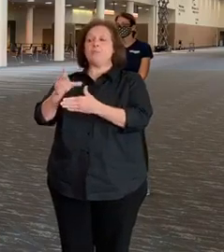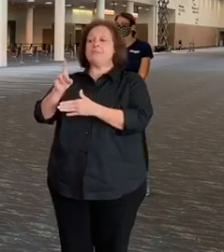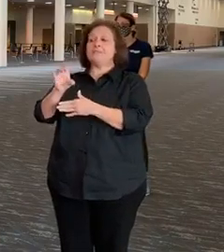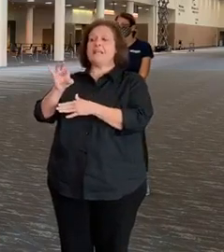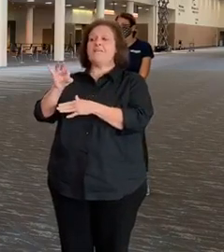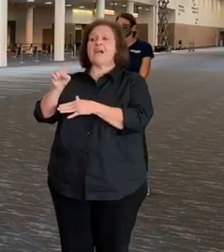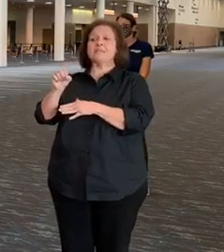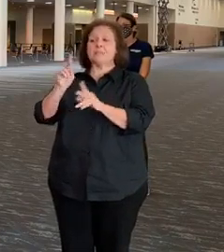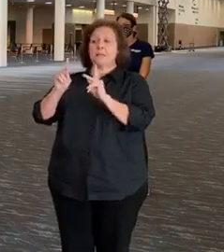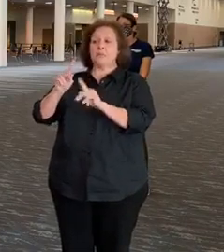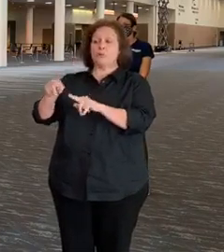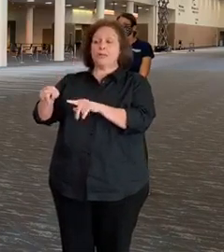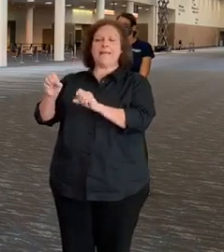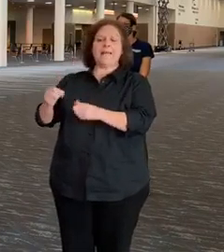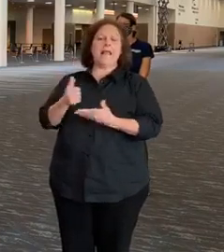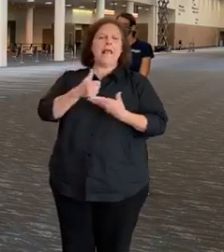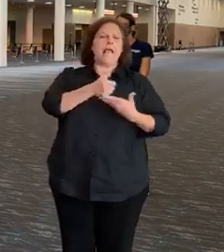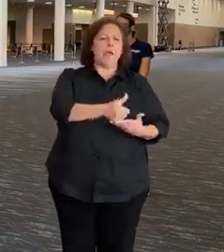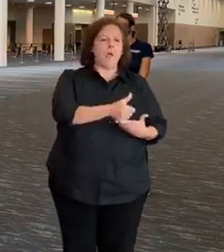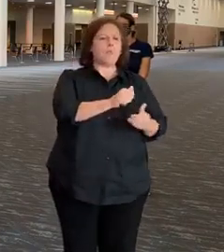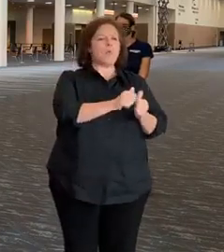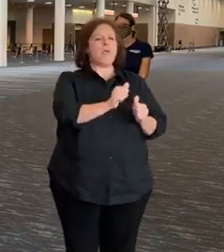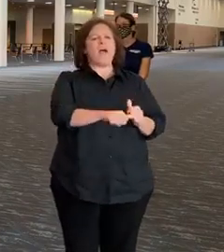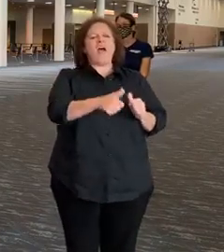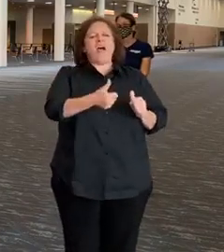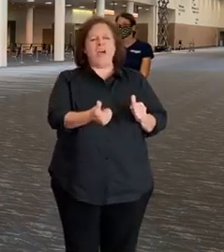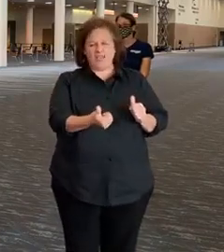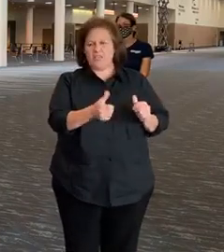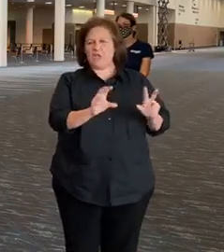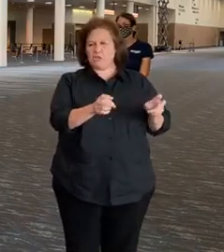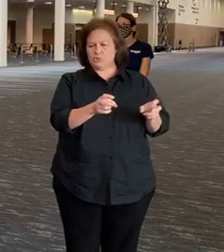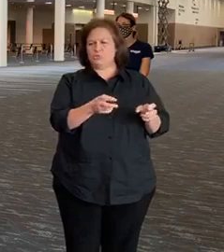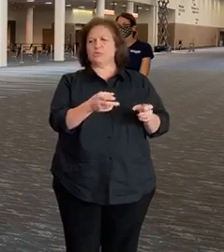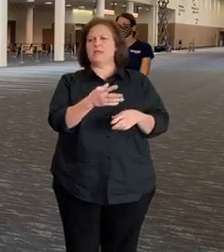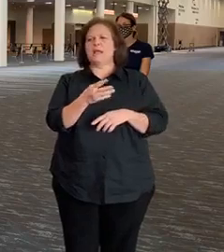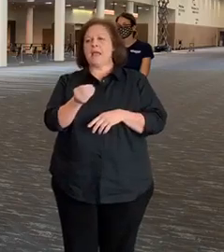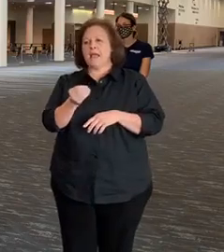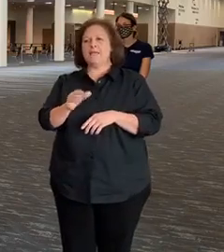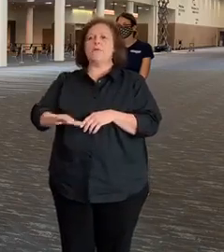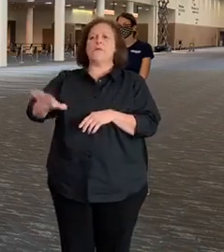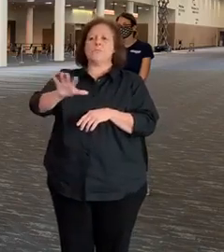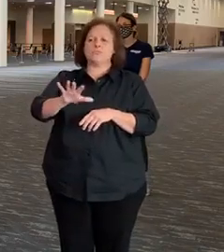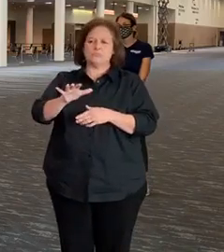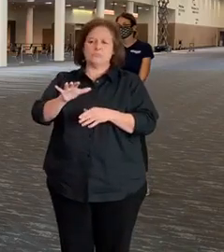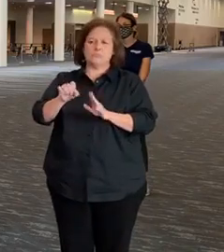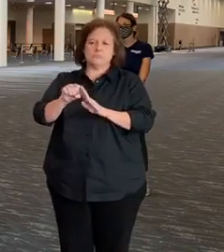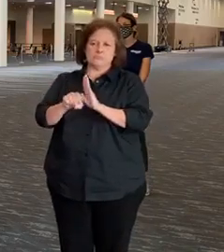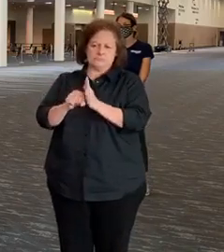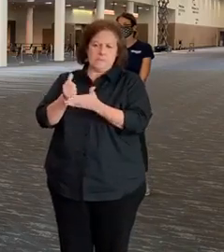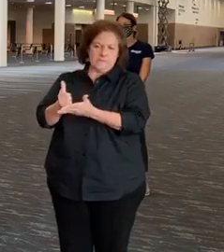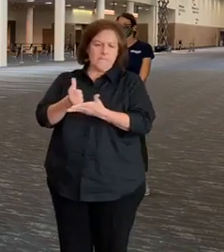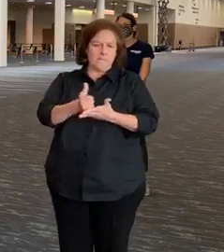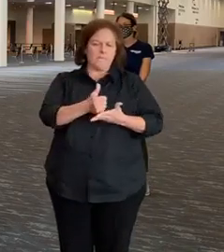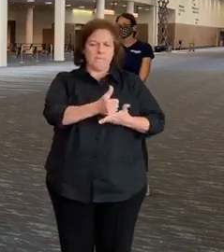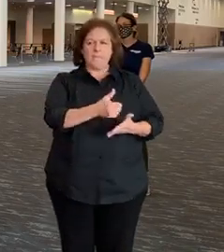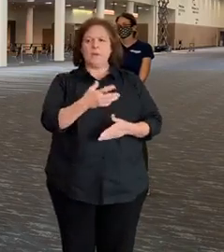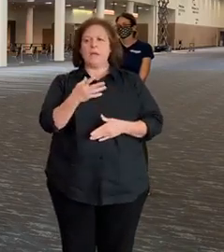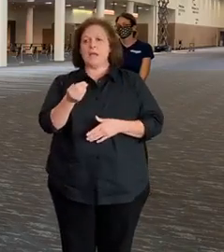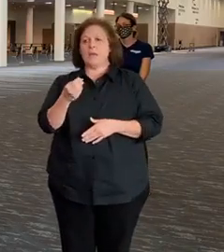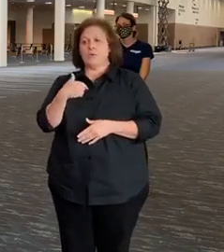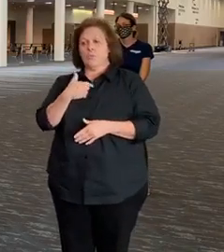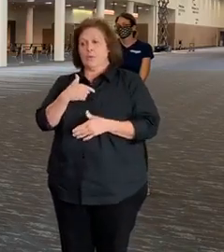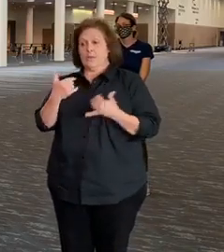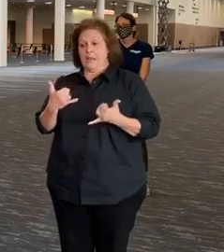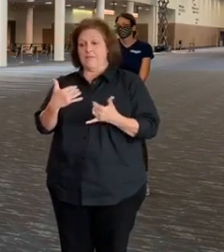personnel to further help with the other properties that are still in play here and then also around the state. So that's kind of where we're at. We